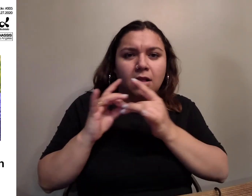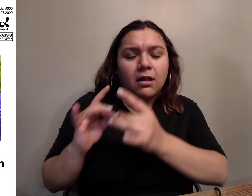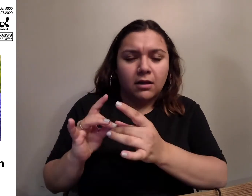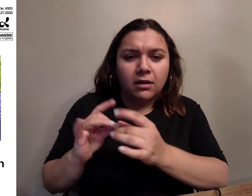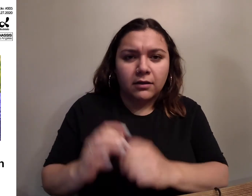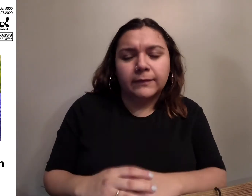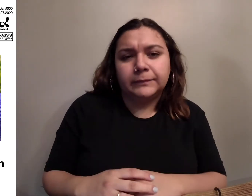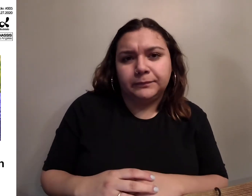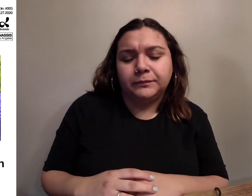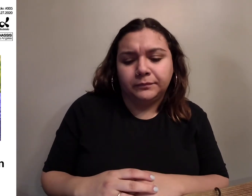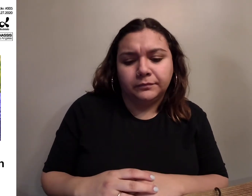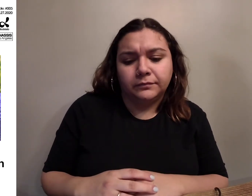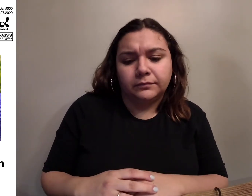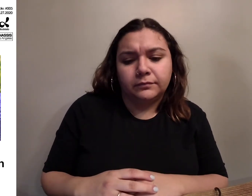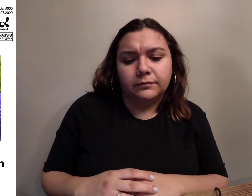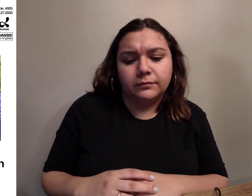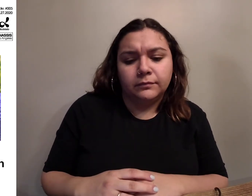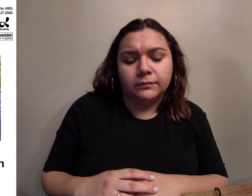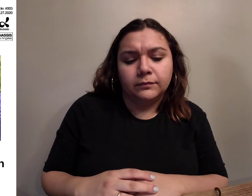we